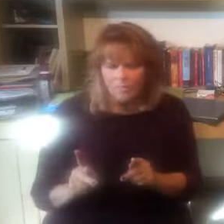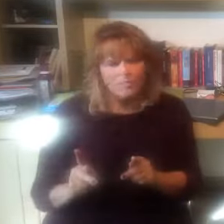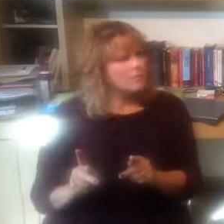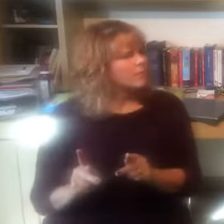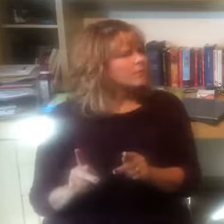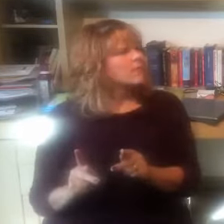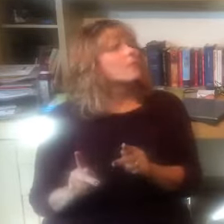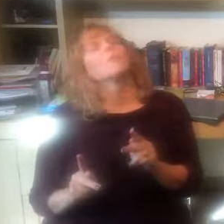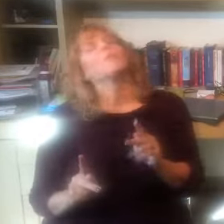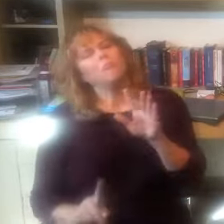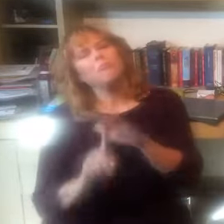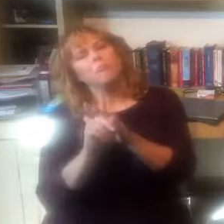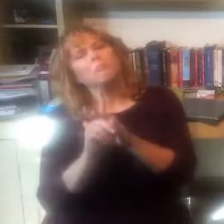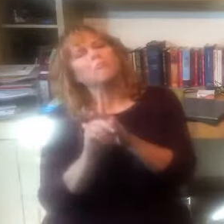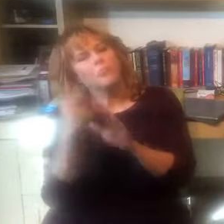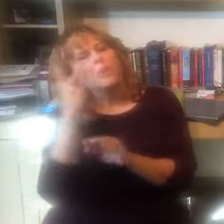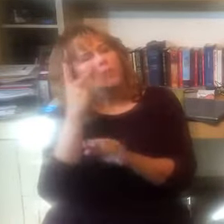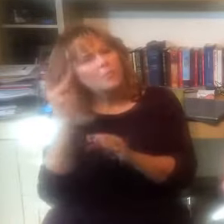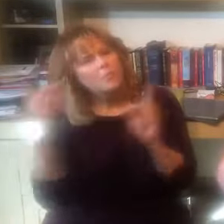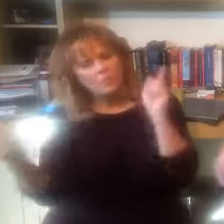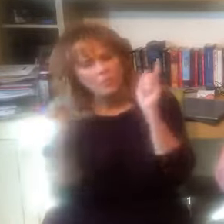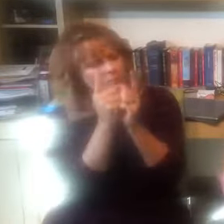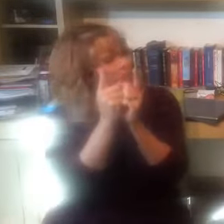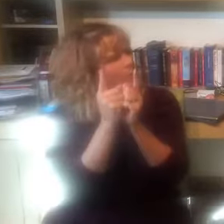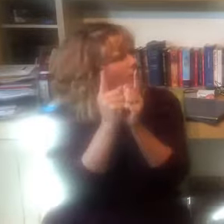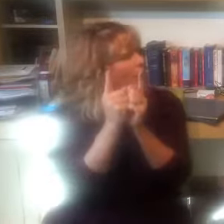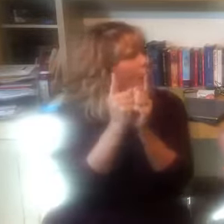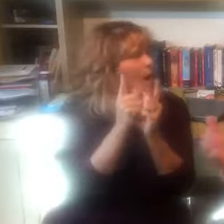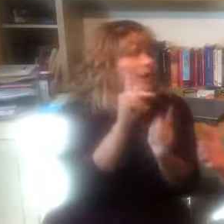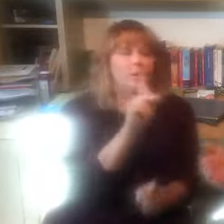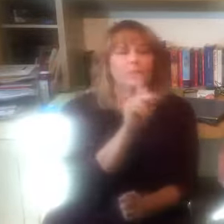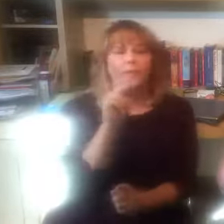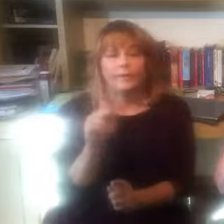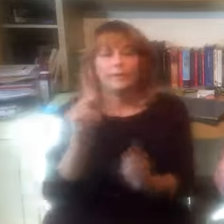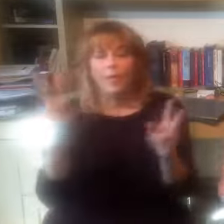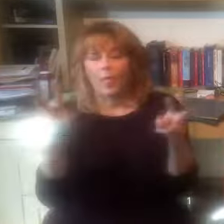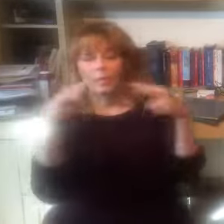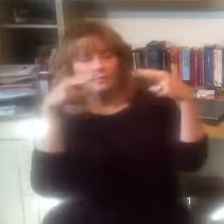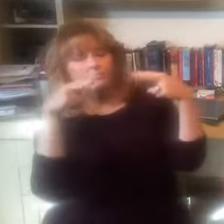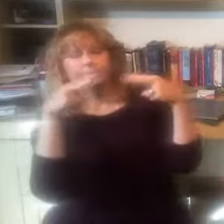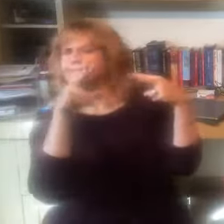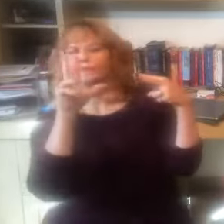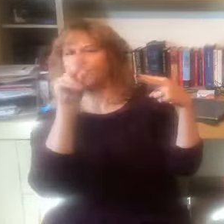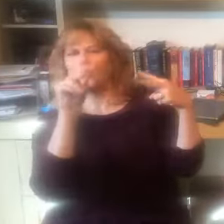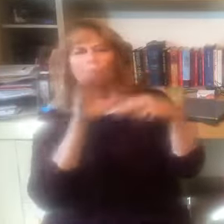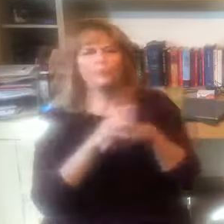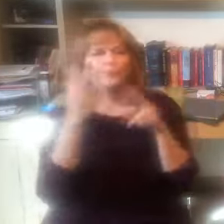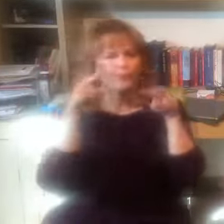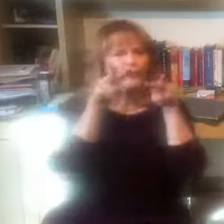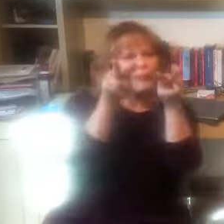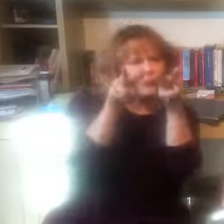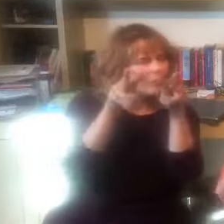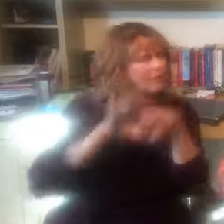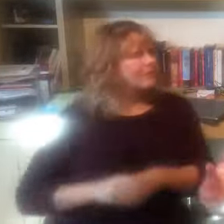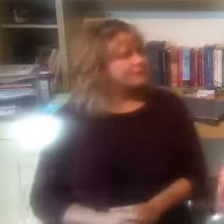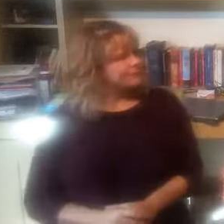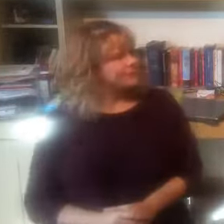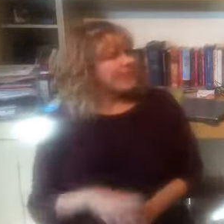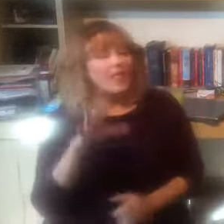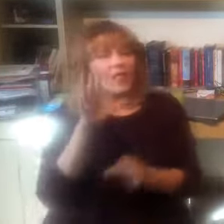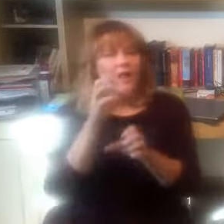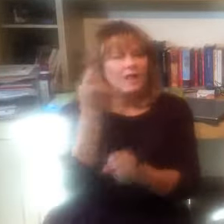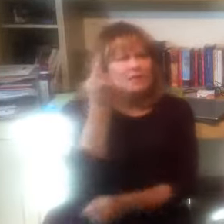that he'd ever came across in his life. Chris Kyer's going to get upset if I keep looking at you. And I got to